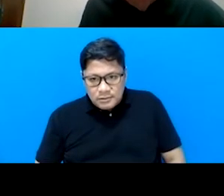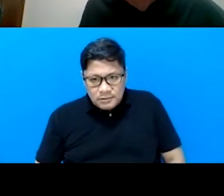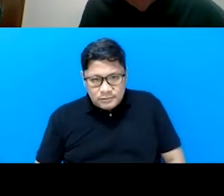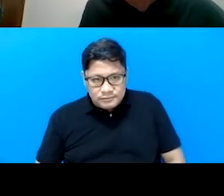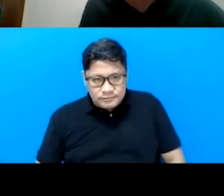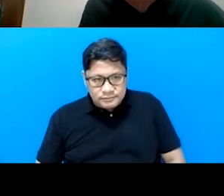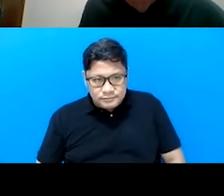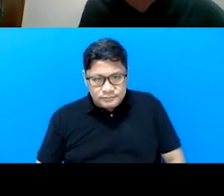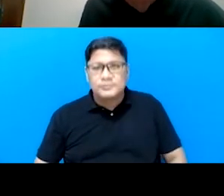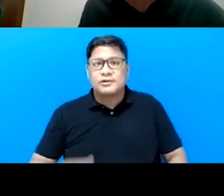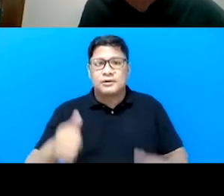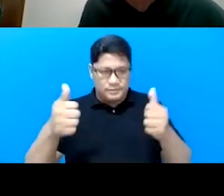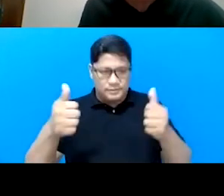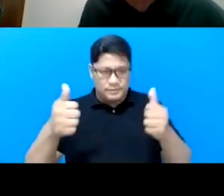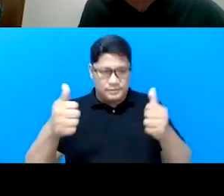Okay.